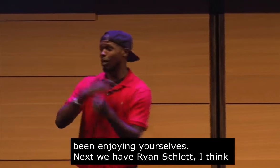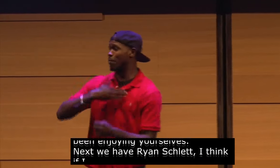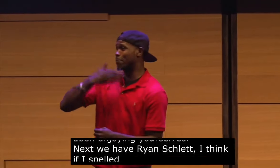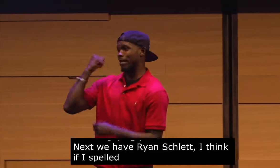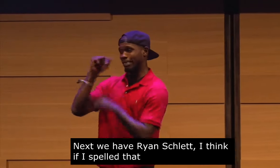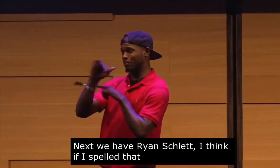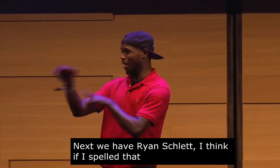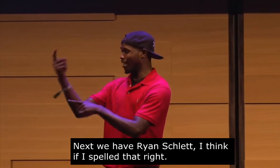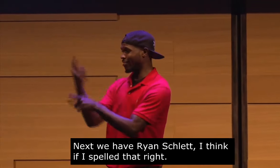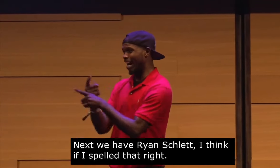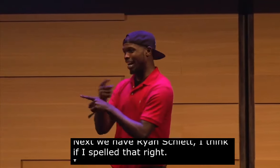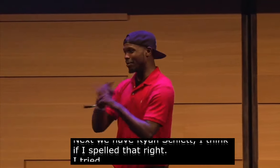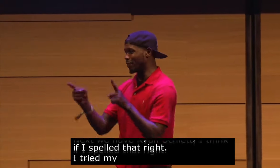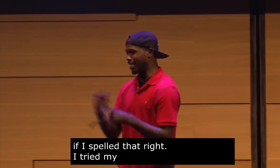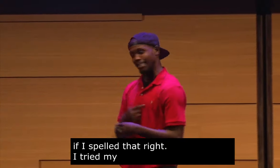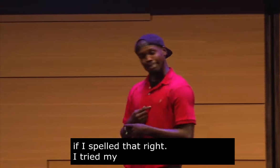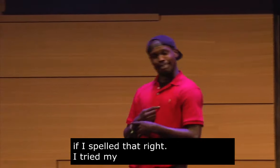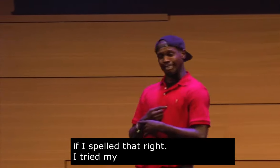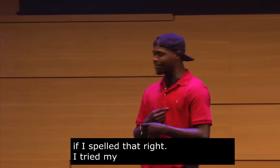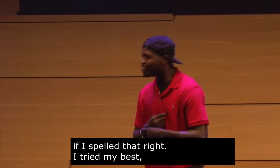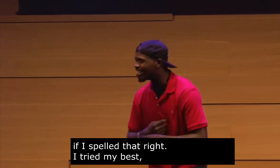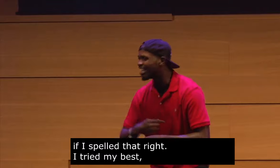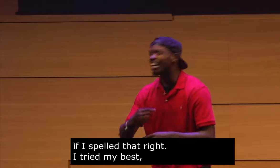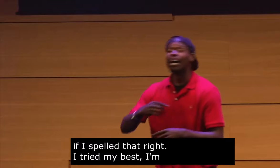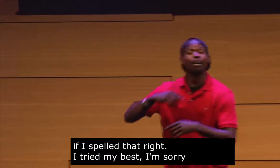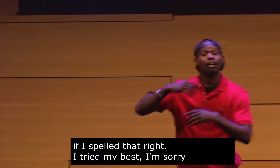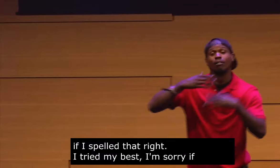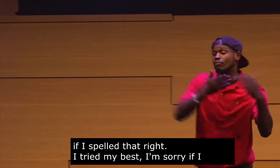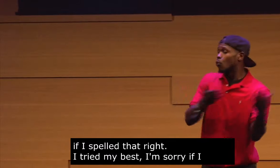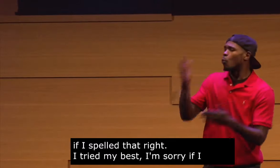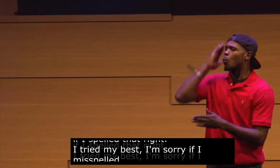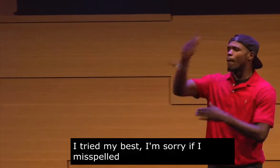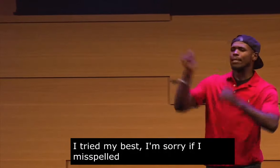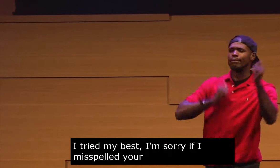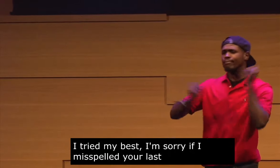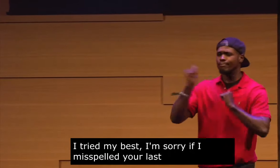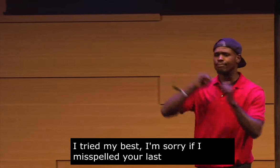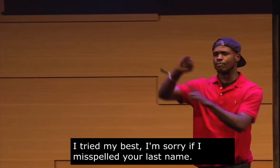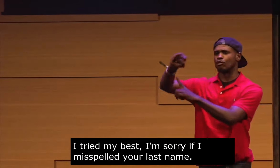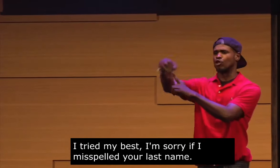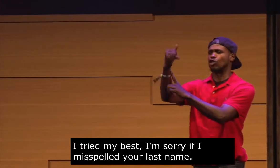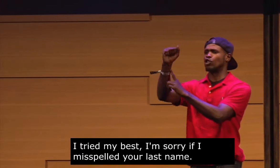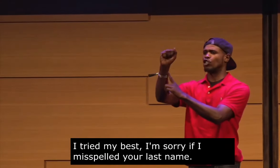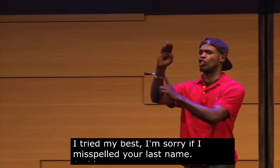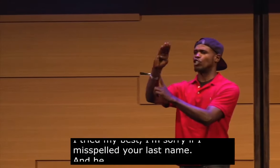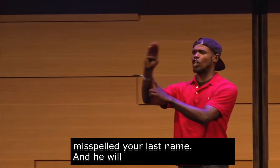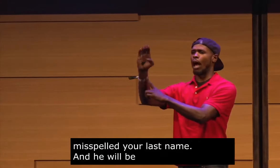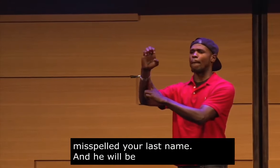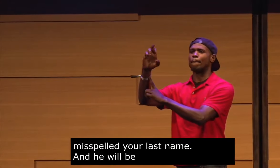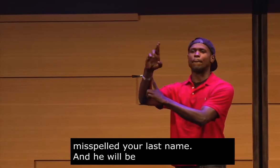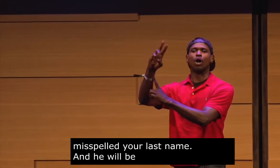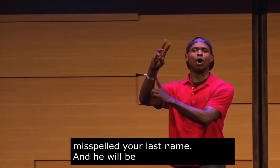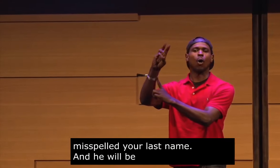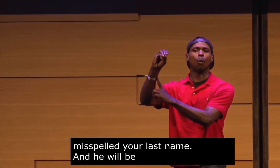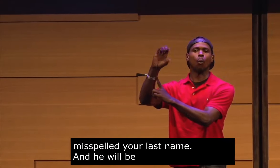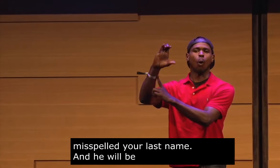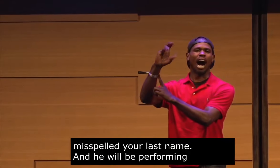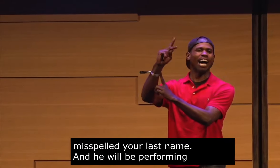I think if I spelled that right, I tried my best. I'm sorry if I misspelled your last name. And he will be performing